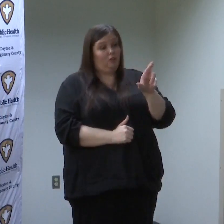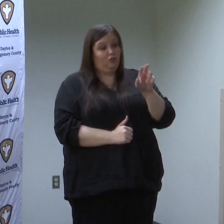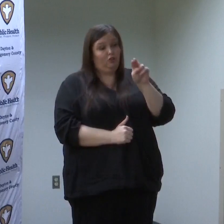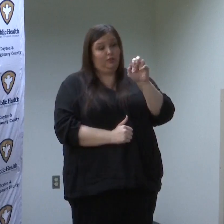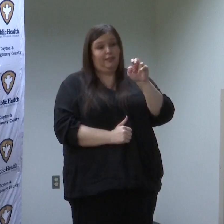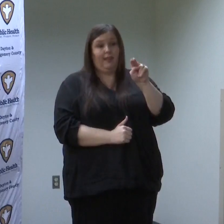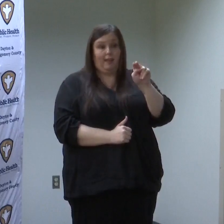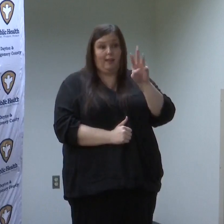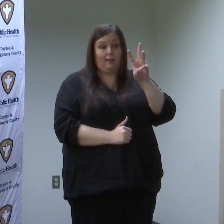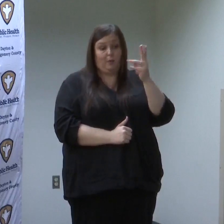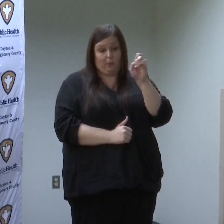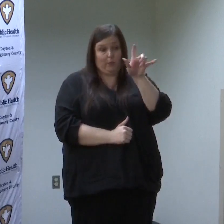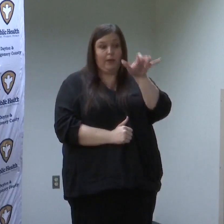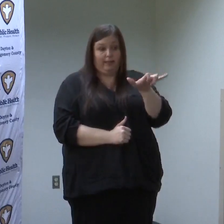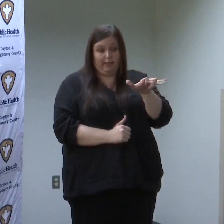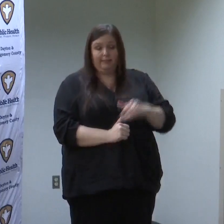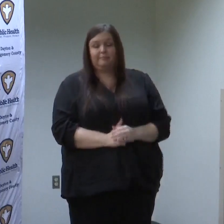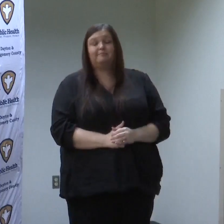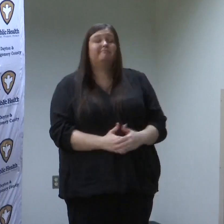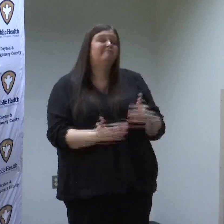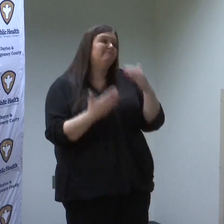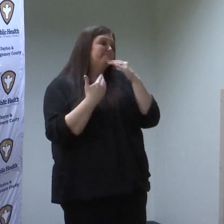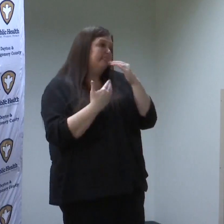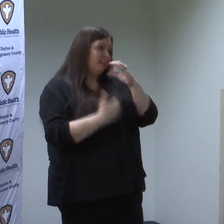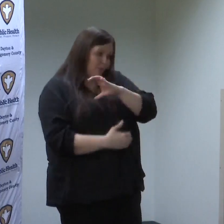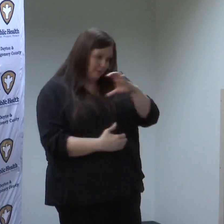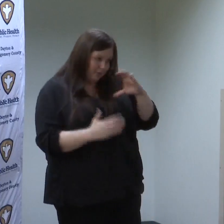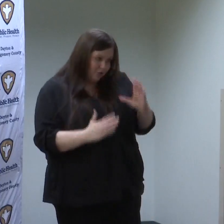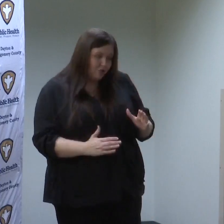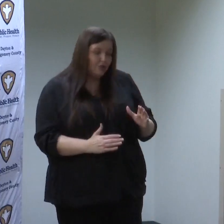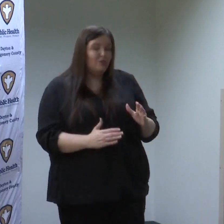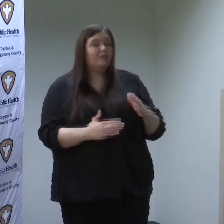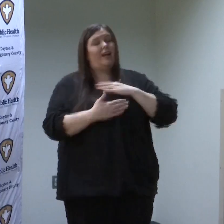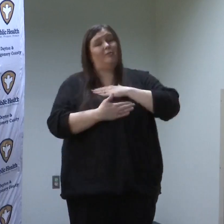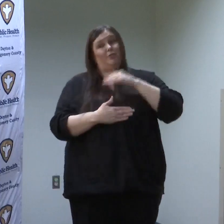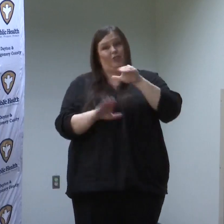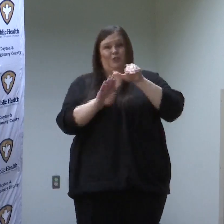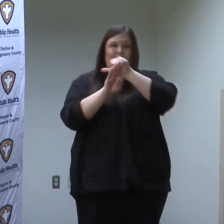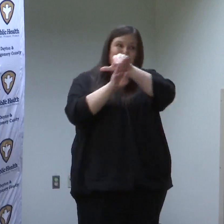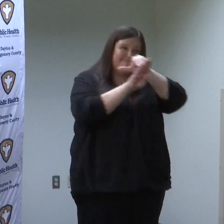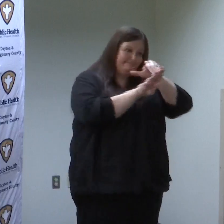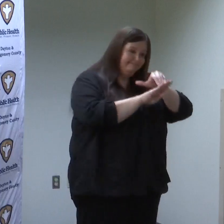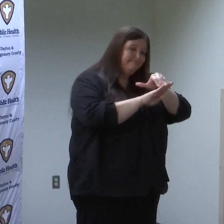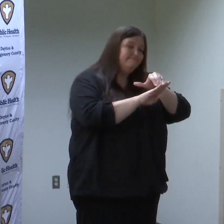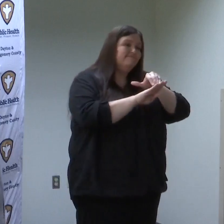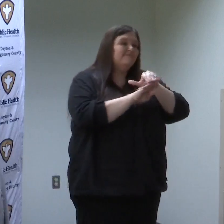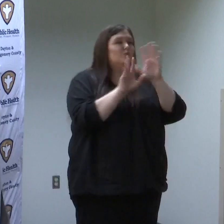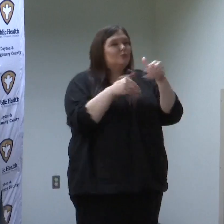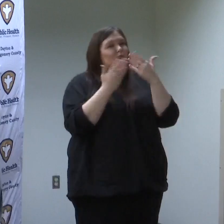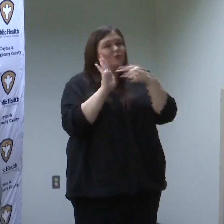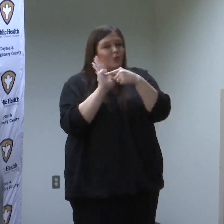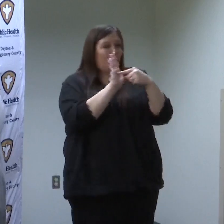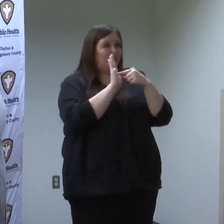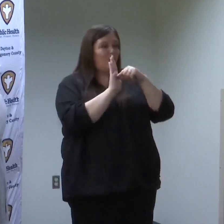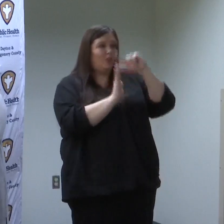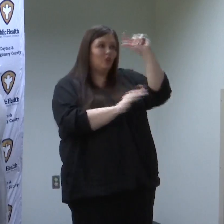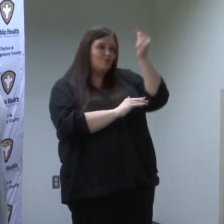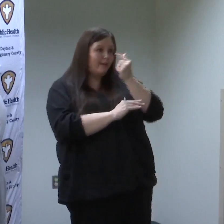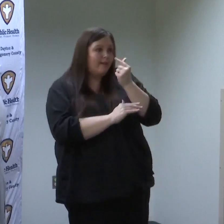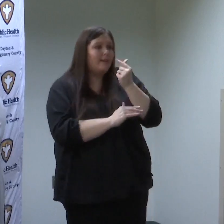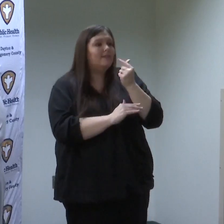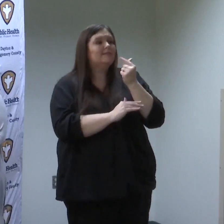some comments. Thank you, Commissioner, and appreciate you all reminding all of us to give each other some grace and space during